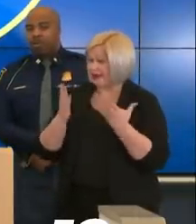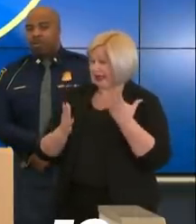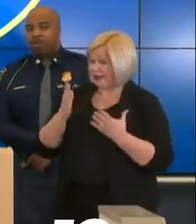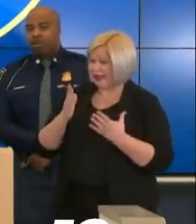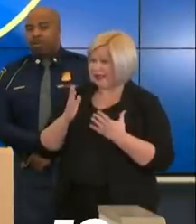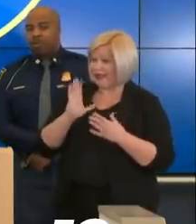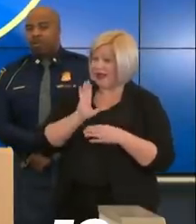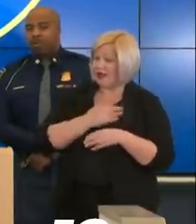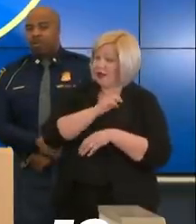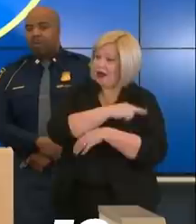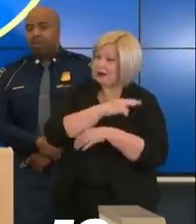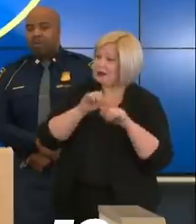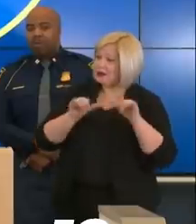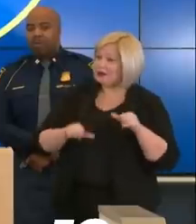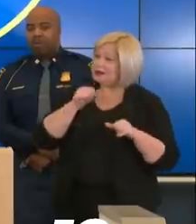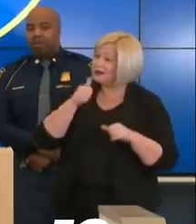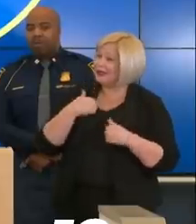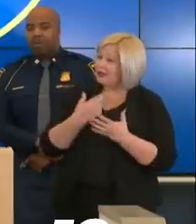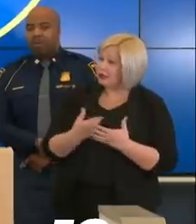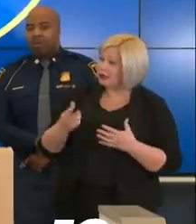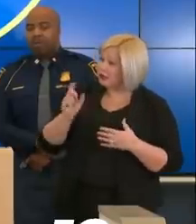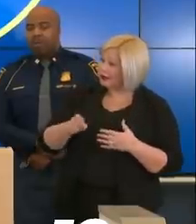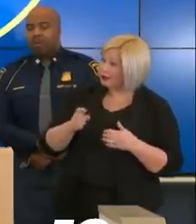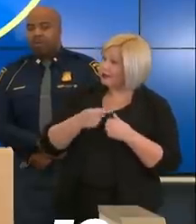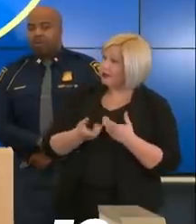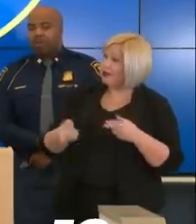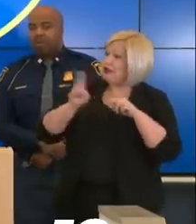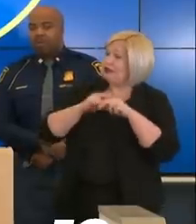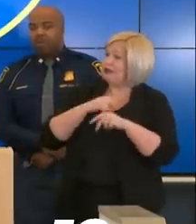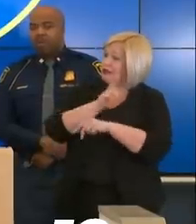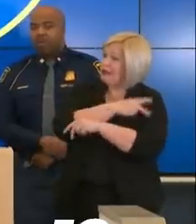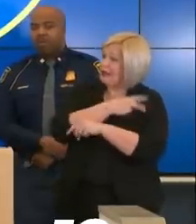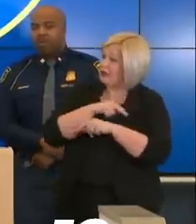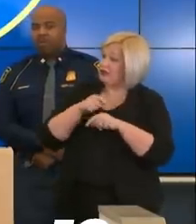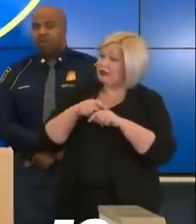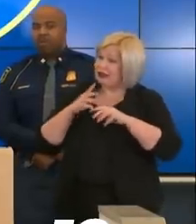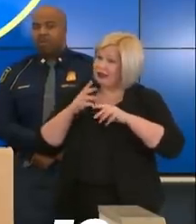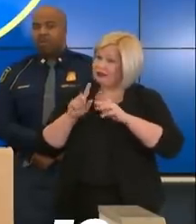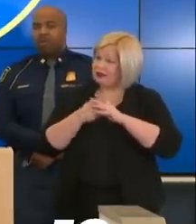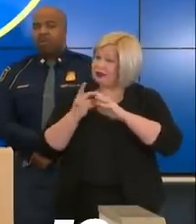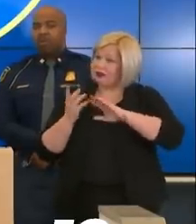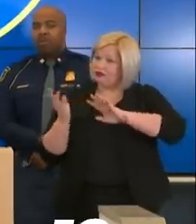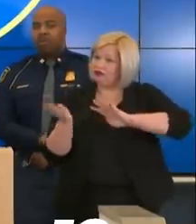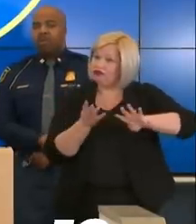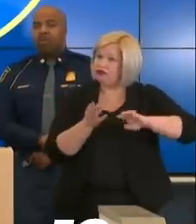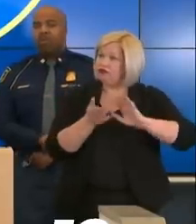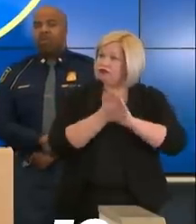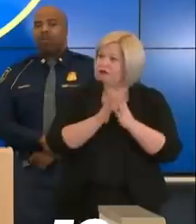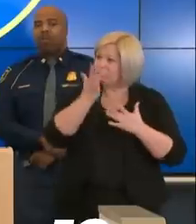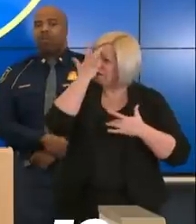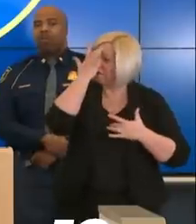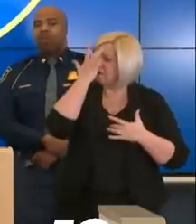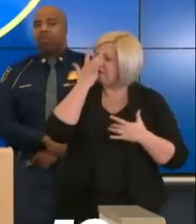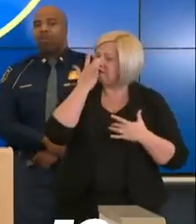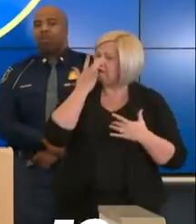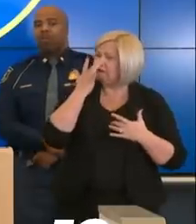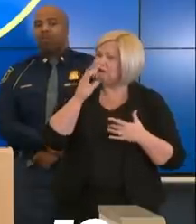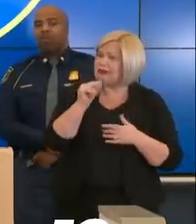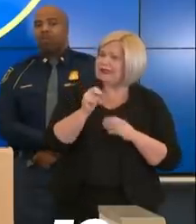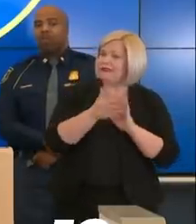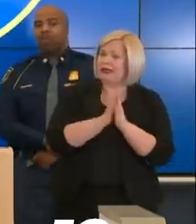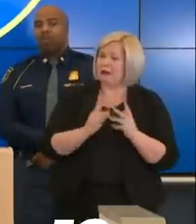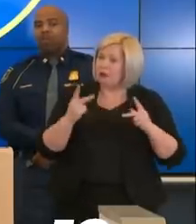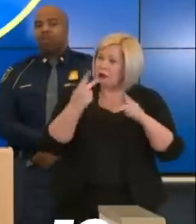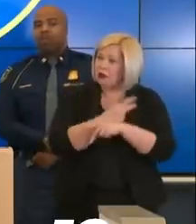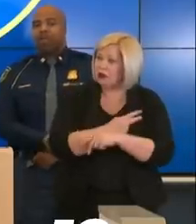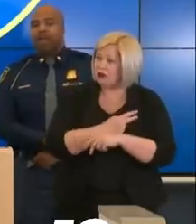the resources necessary to handle influx of patients as they start to become sick and cases become